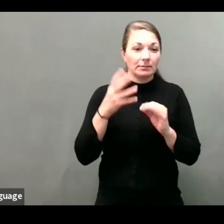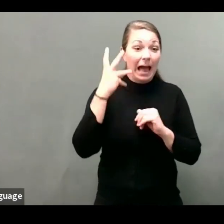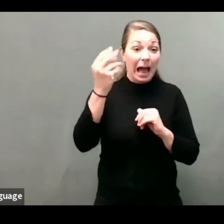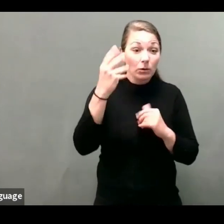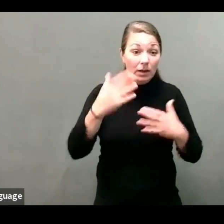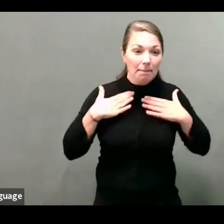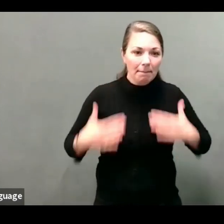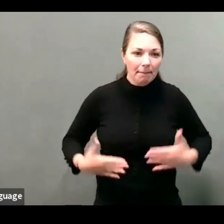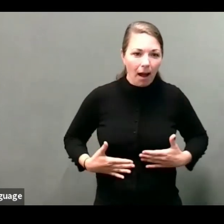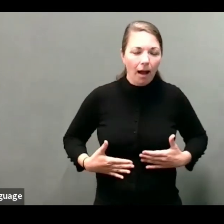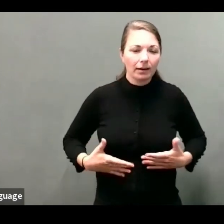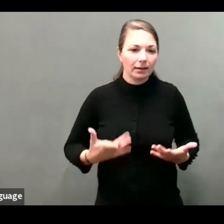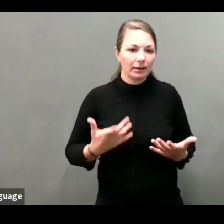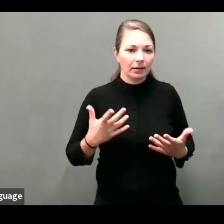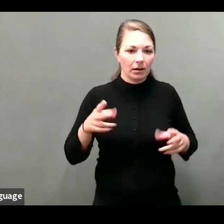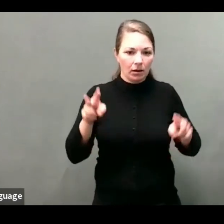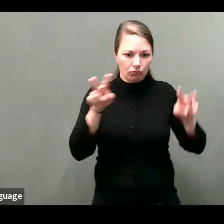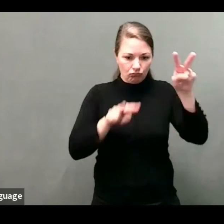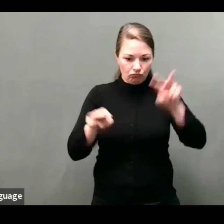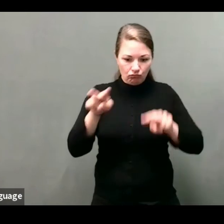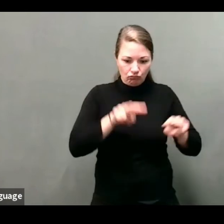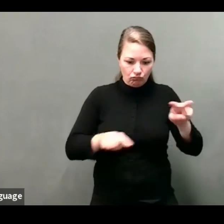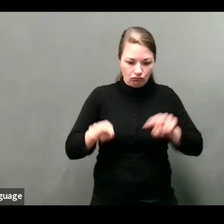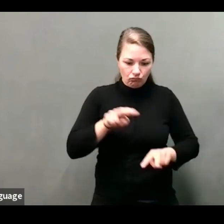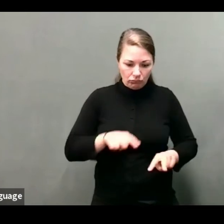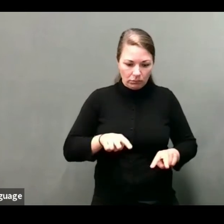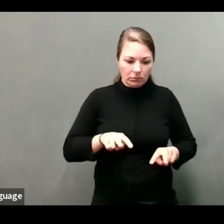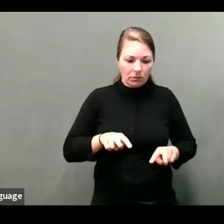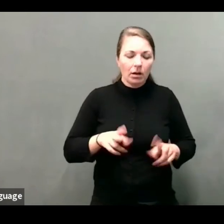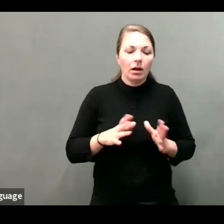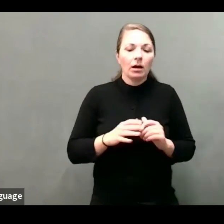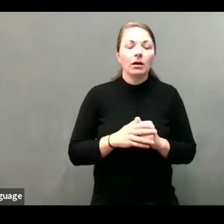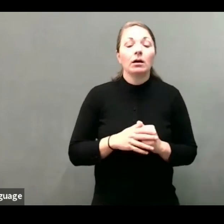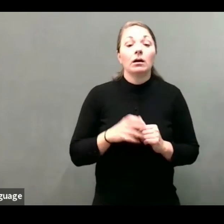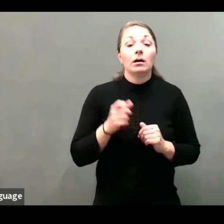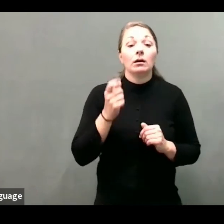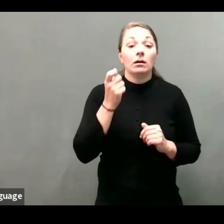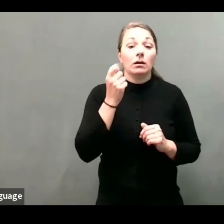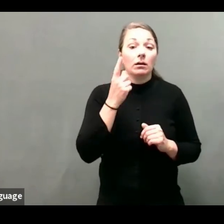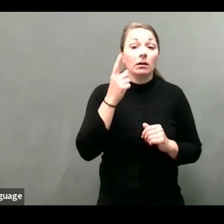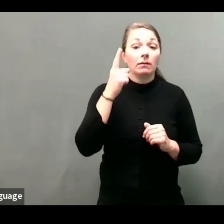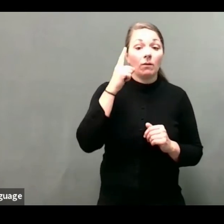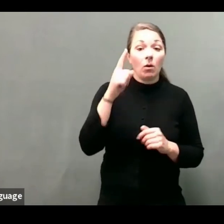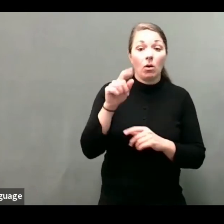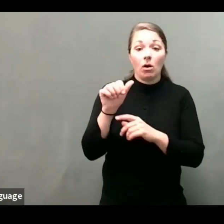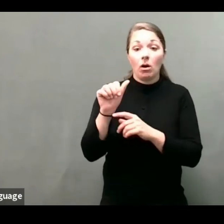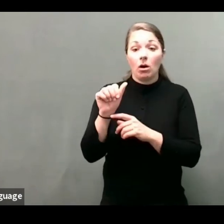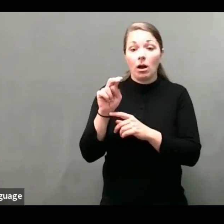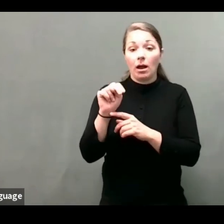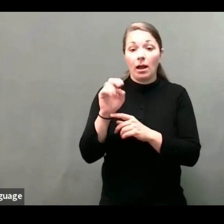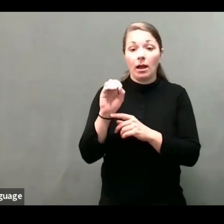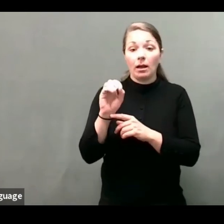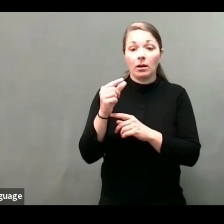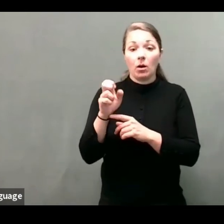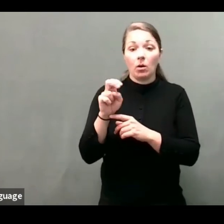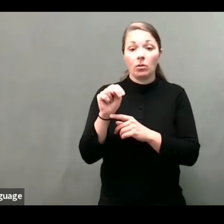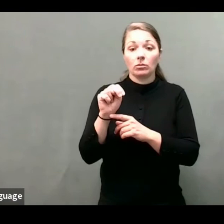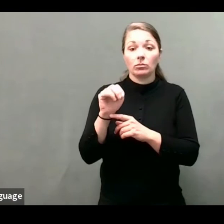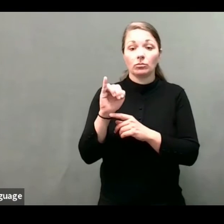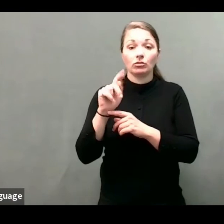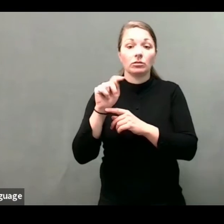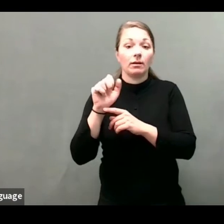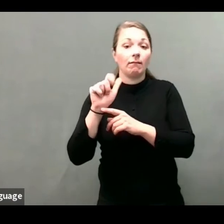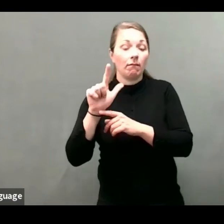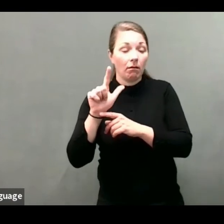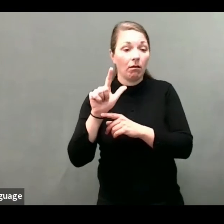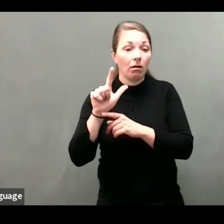more invasive, which also then means that with an anogenital exam, that if the patient is comfortable